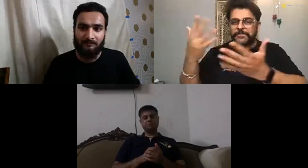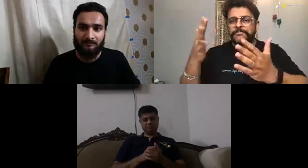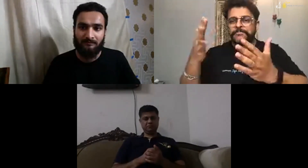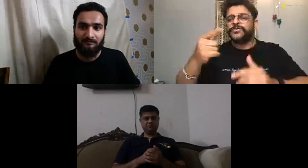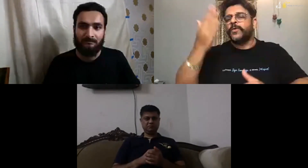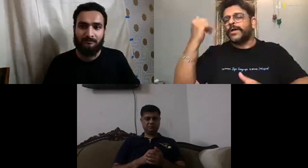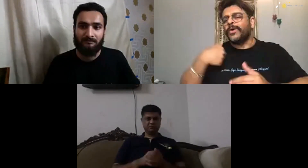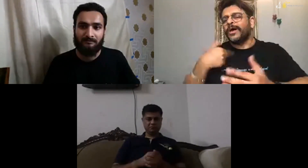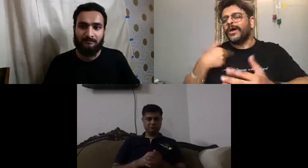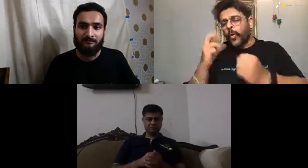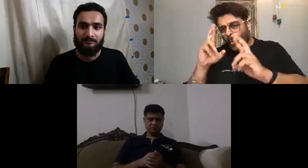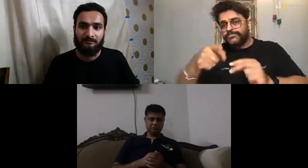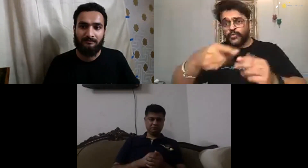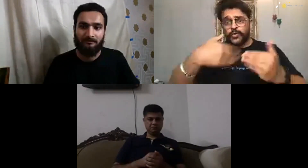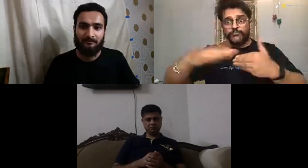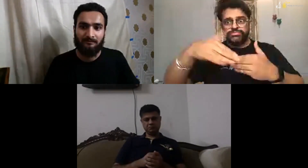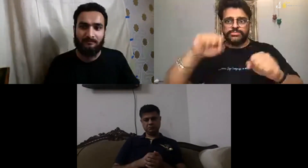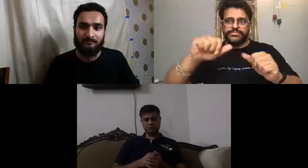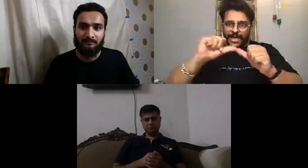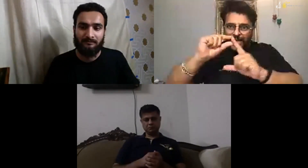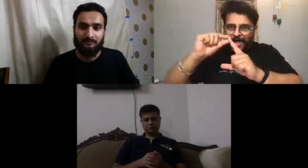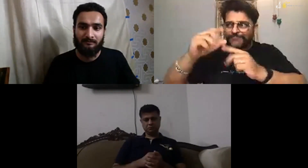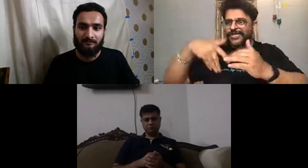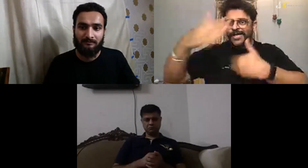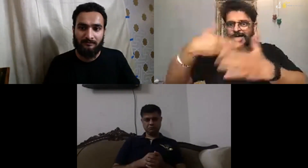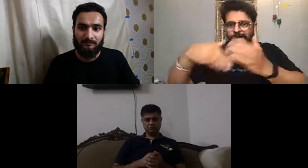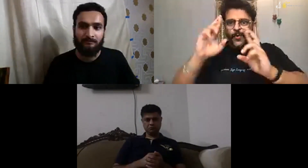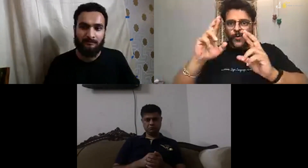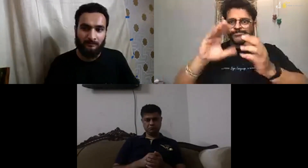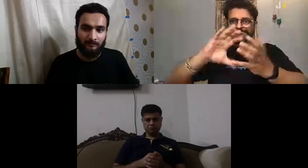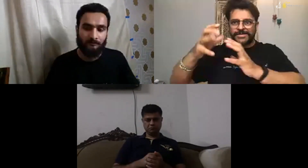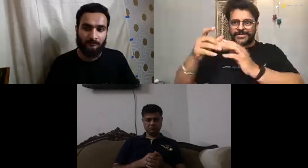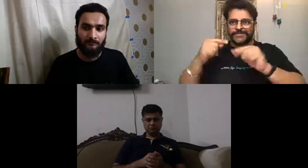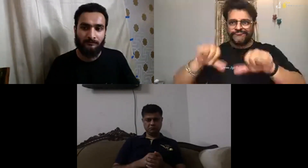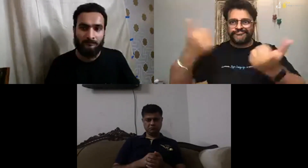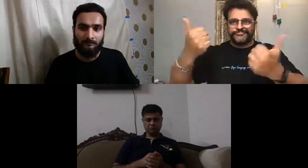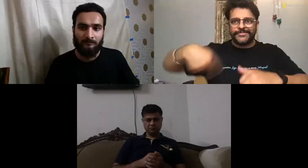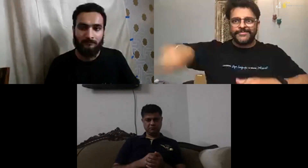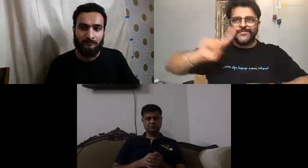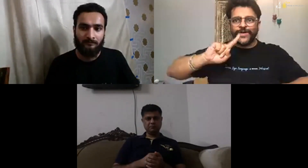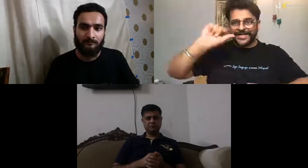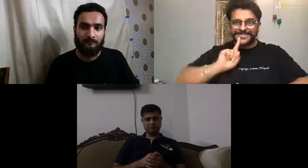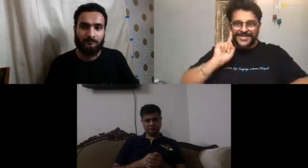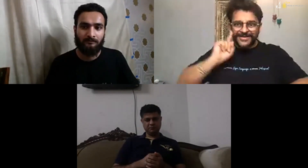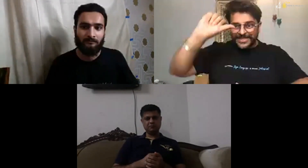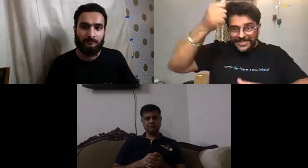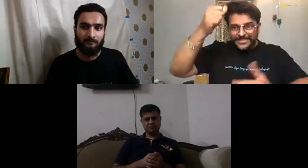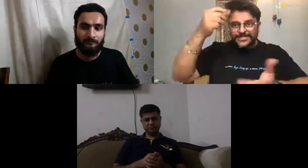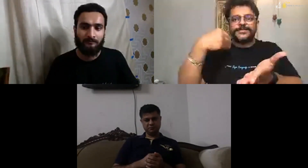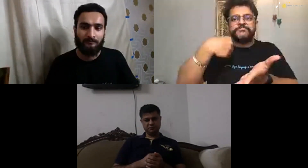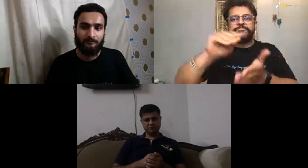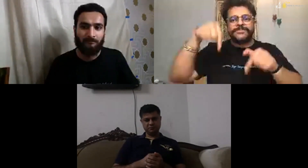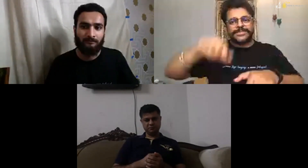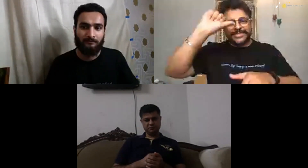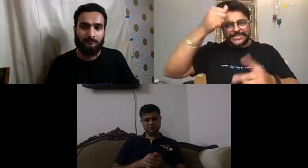possibly cannot buy that kind of an expensive item. So hopefully, I'm sure that you're developing an app and etc. You're making really good products for